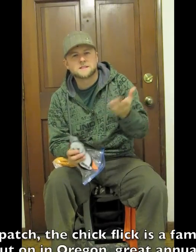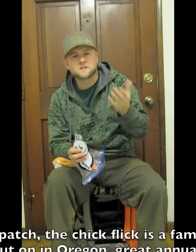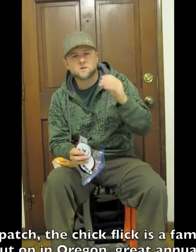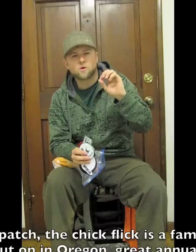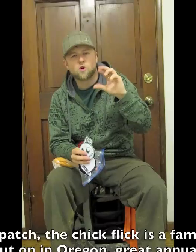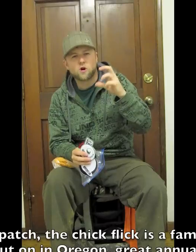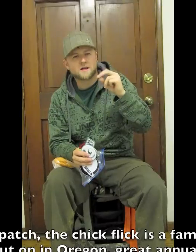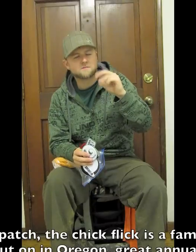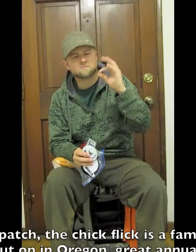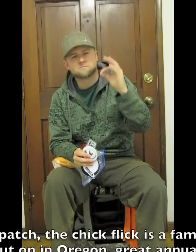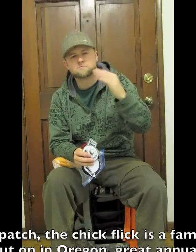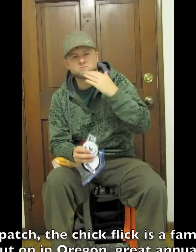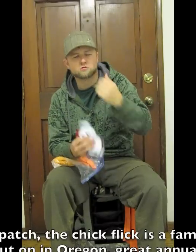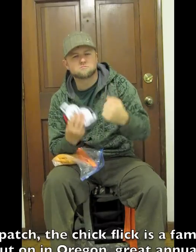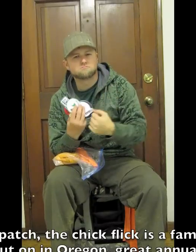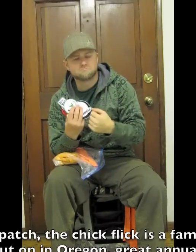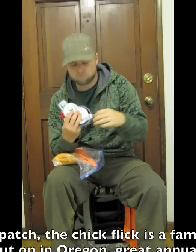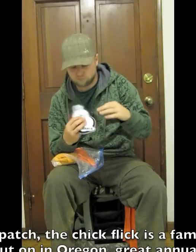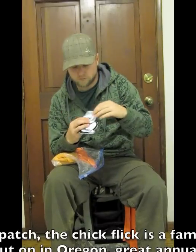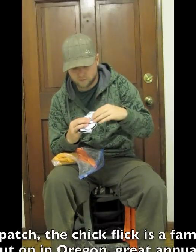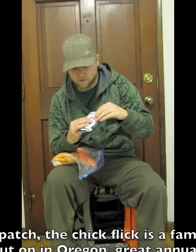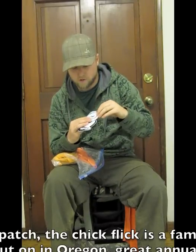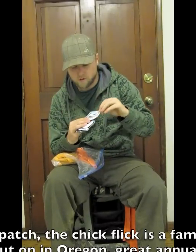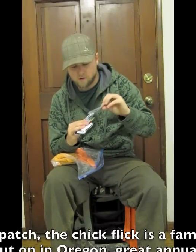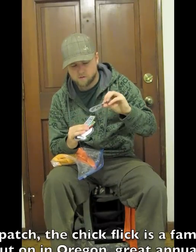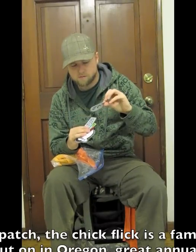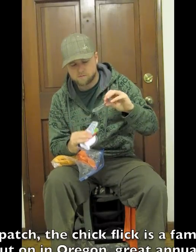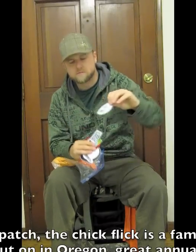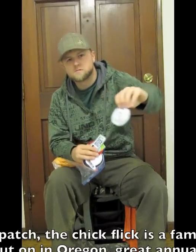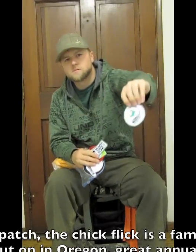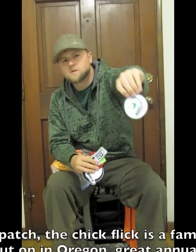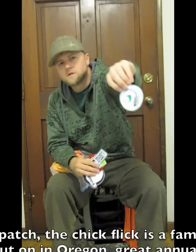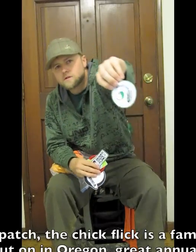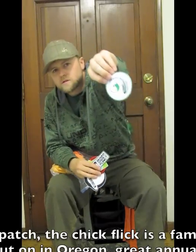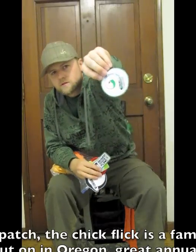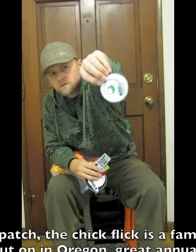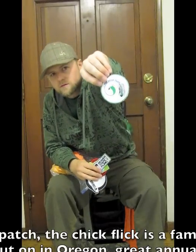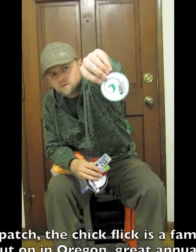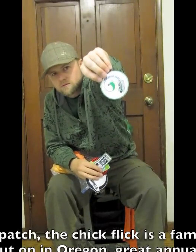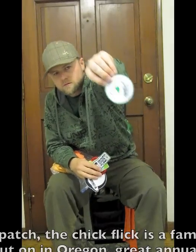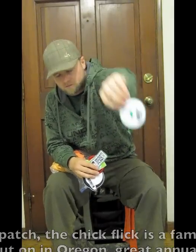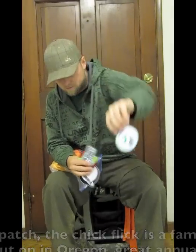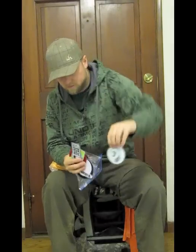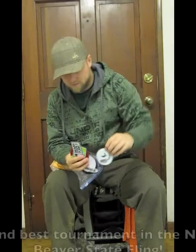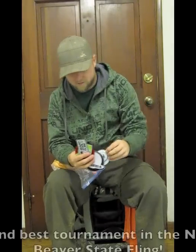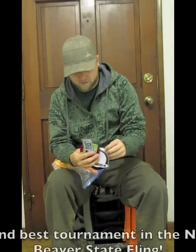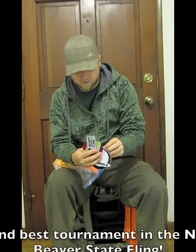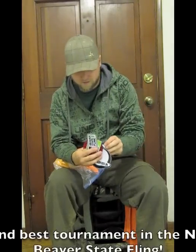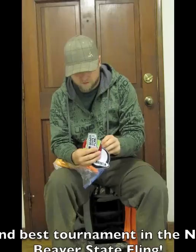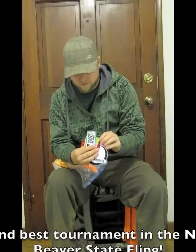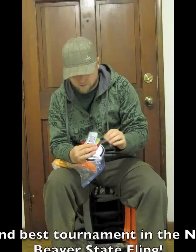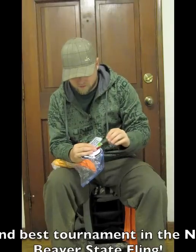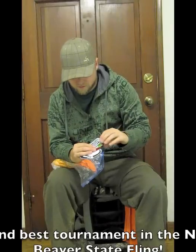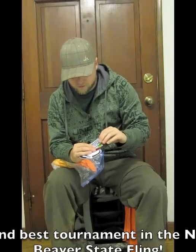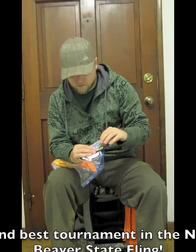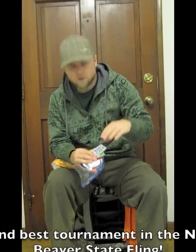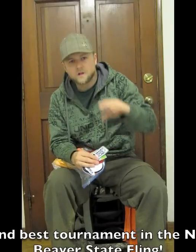me. Oh, I can help you out with that secretary fantasy. If I don't